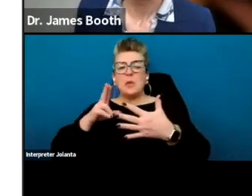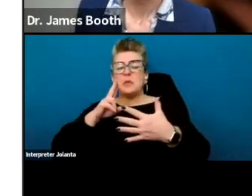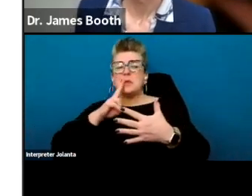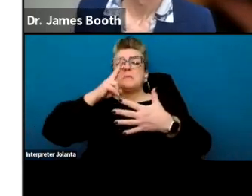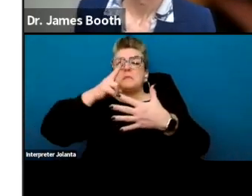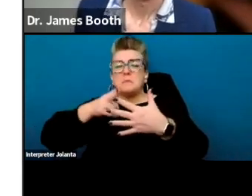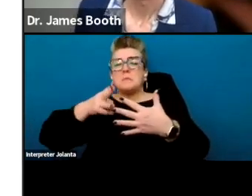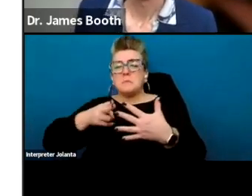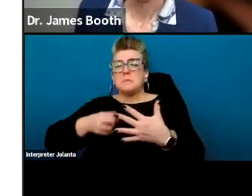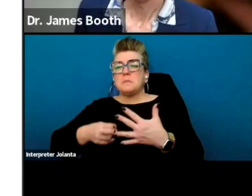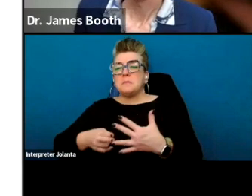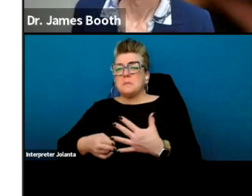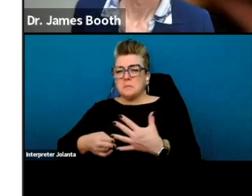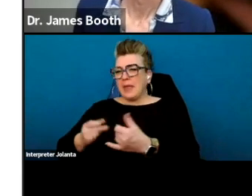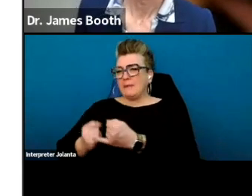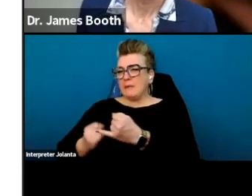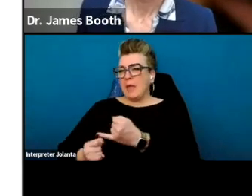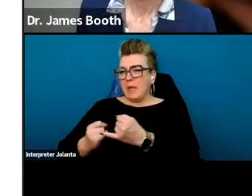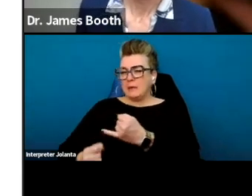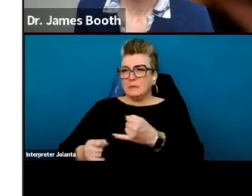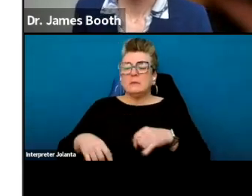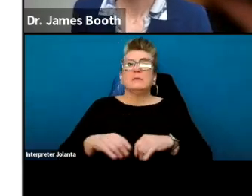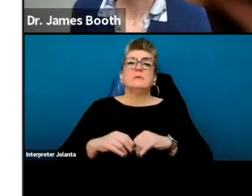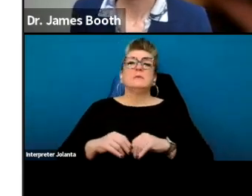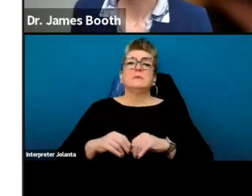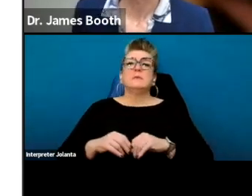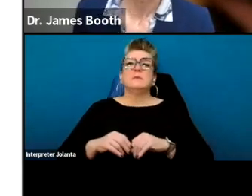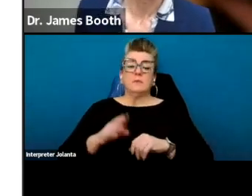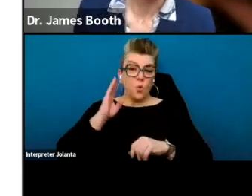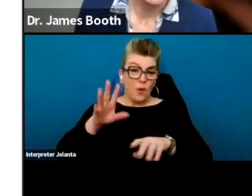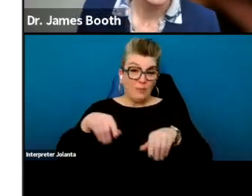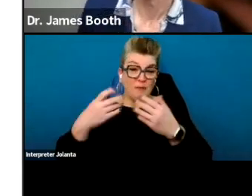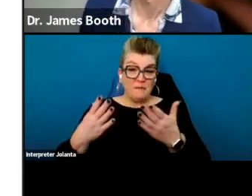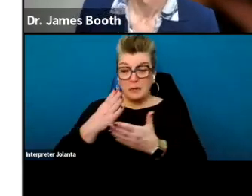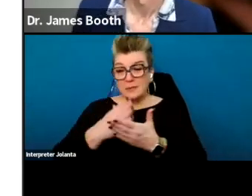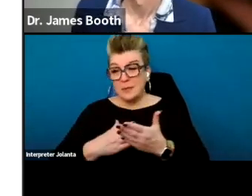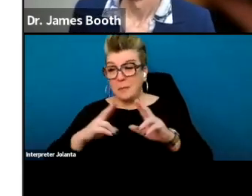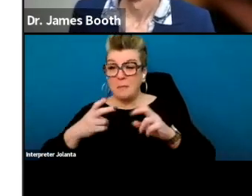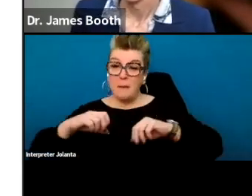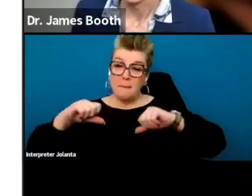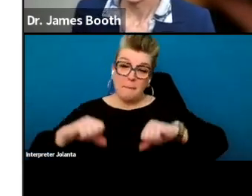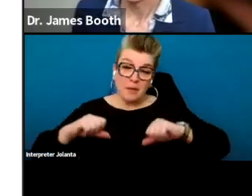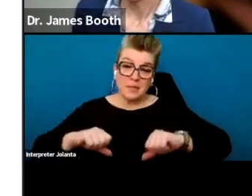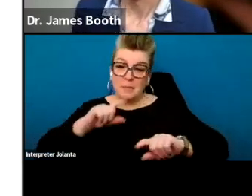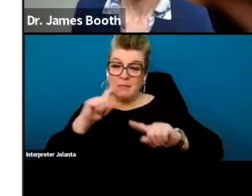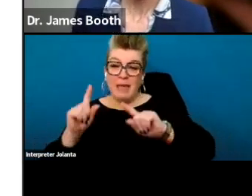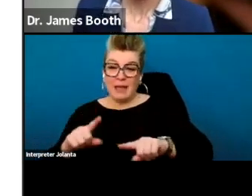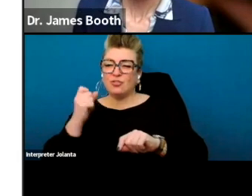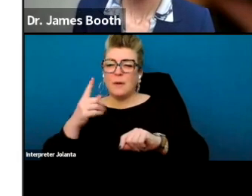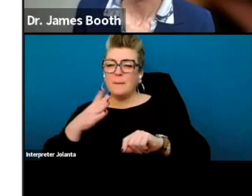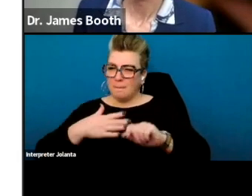back to those at the end, and I'm going to provide some tentative answers, but I'm going to focus on the first